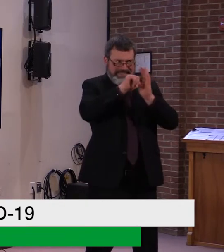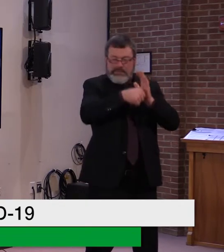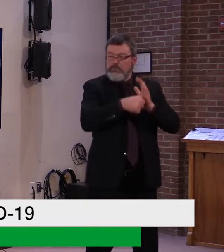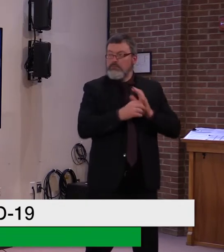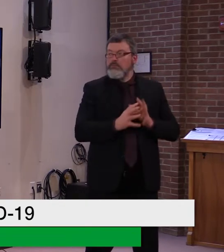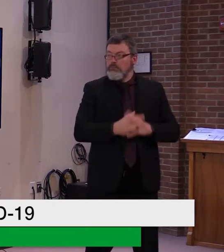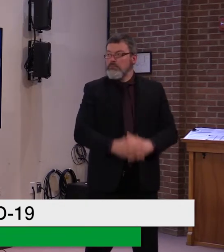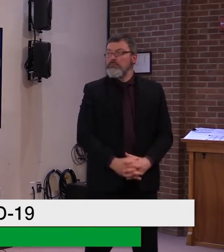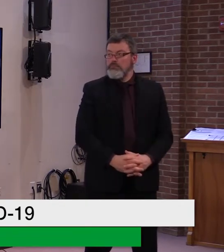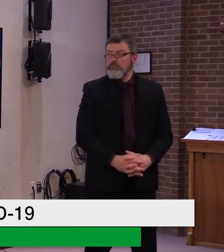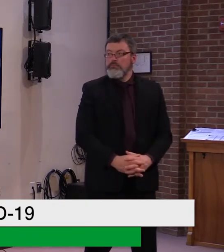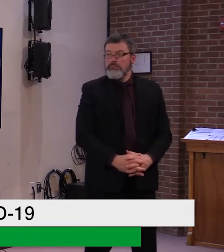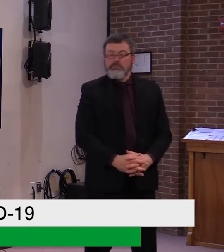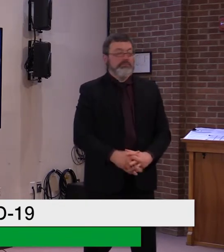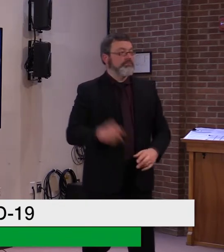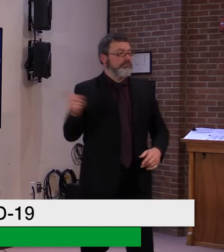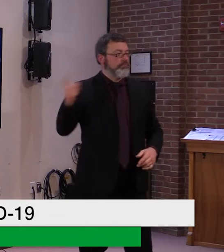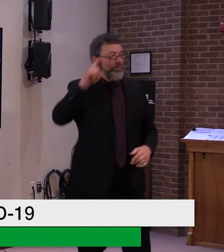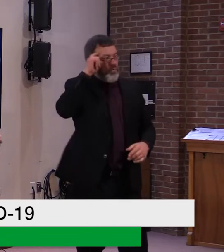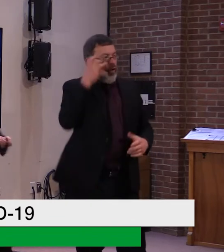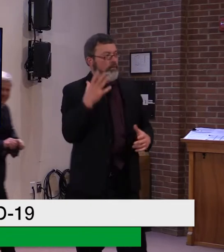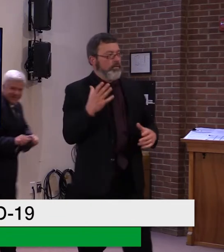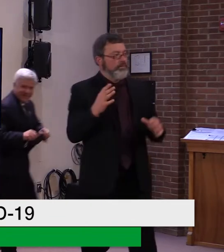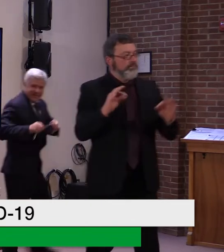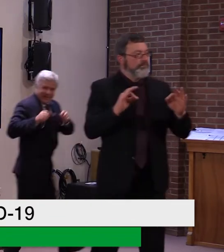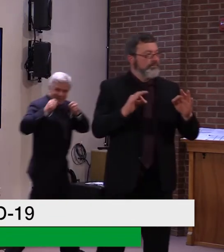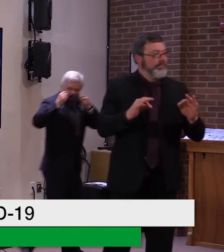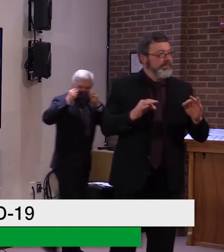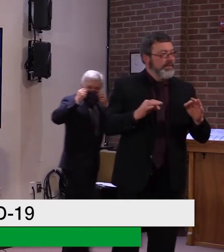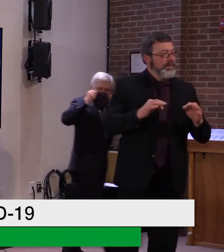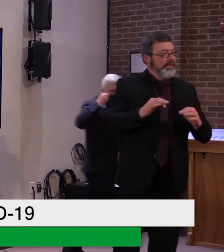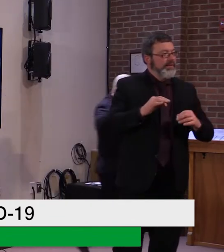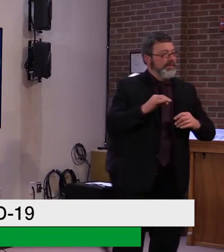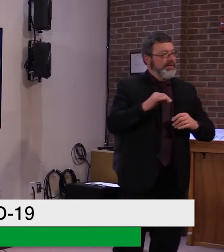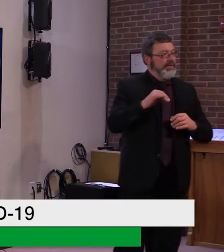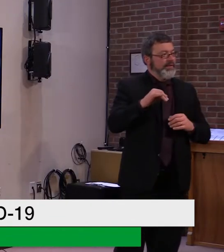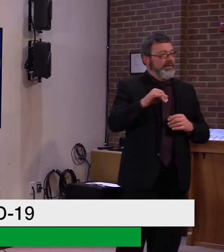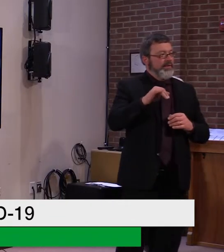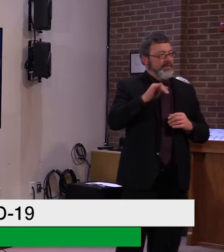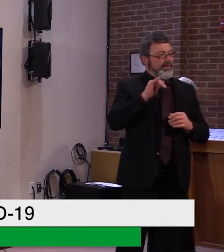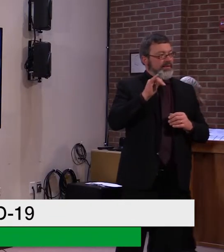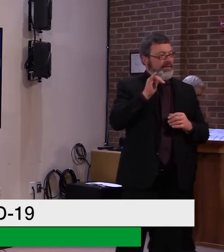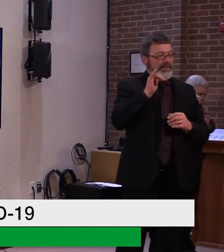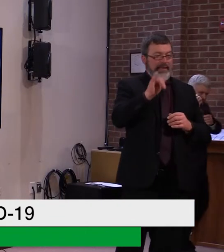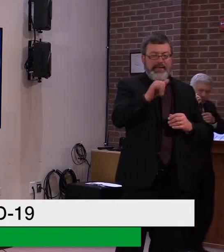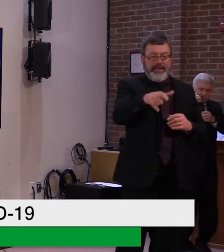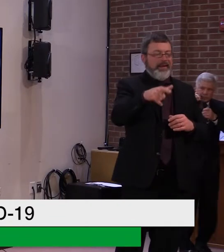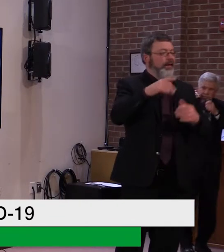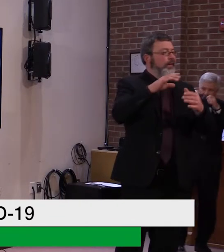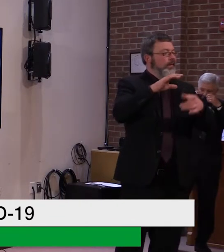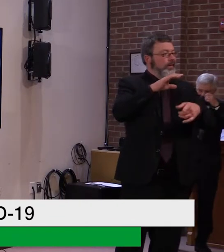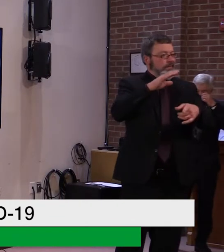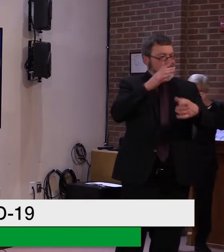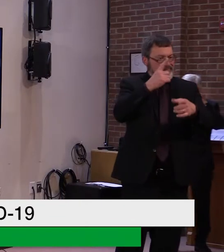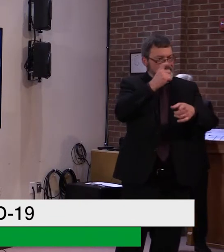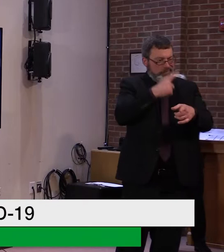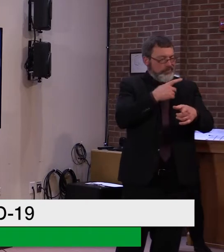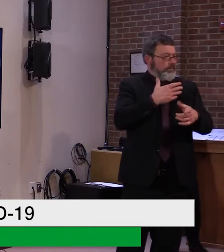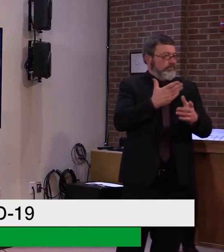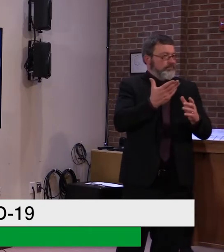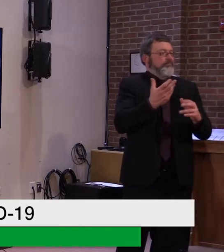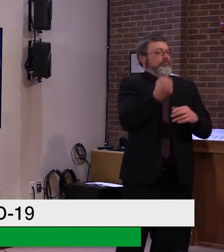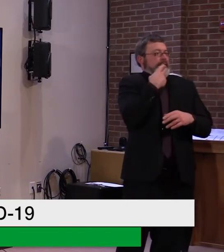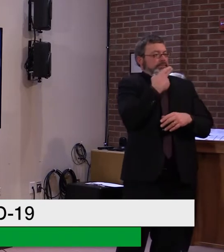thank you that's better with my question anyway joe can i uh i just want to clarify did you say that the the